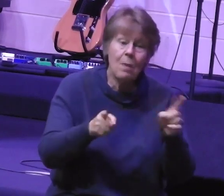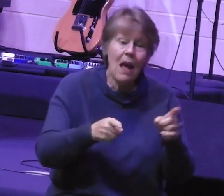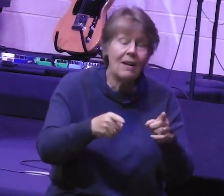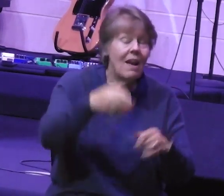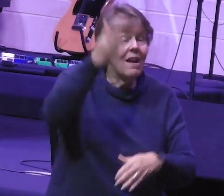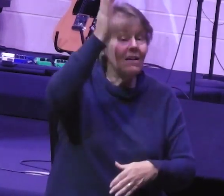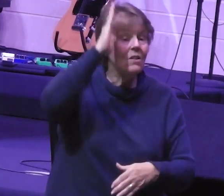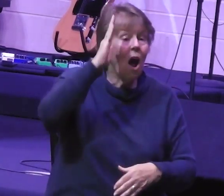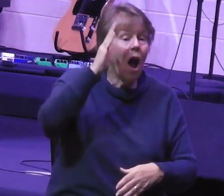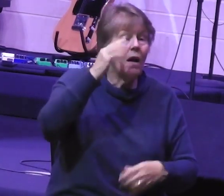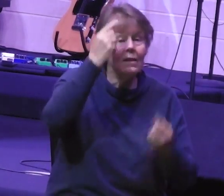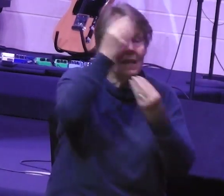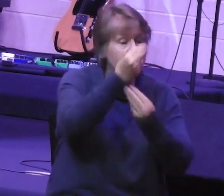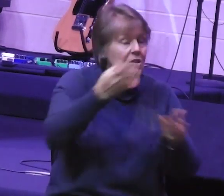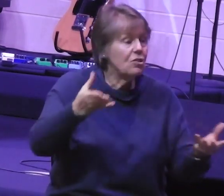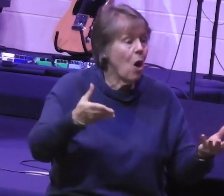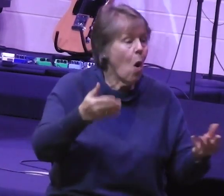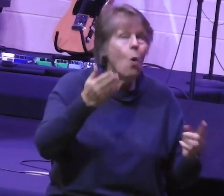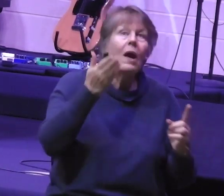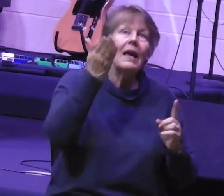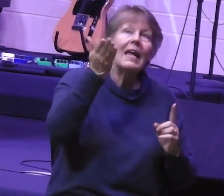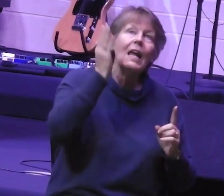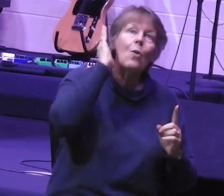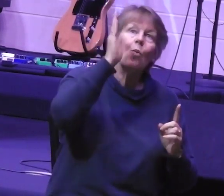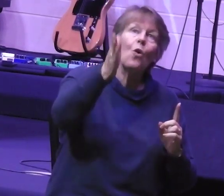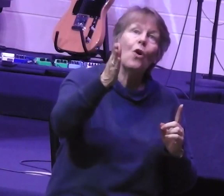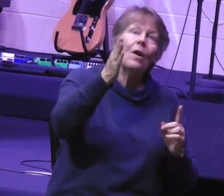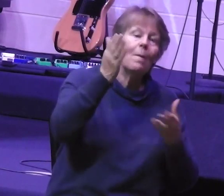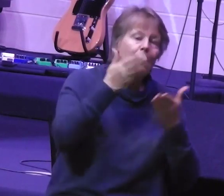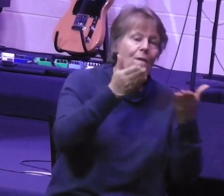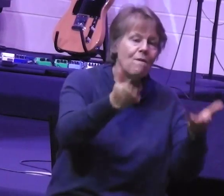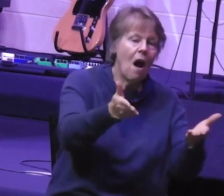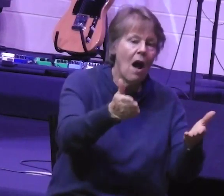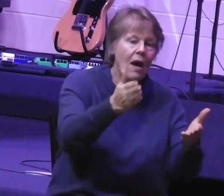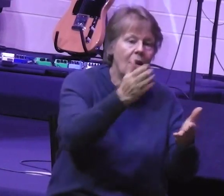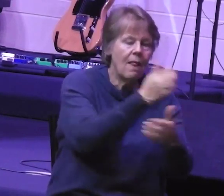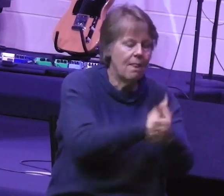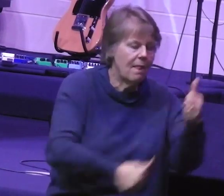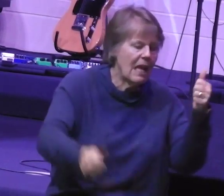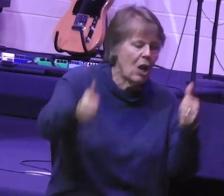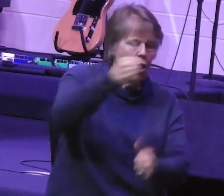all final sacrifice. And not only did God provide it,